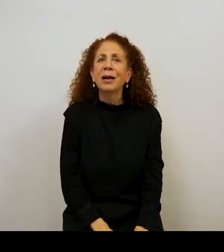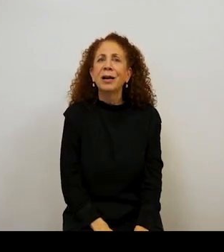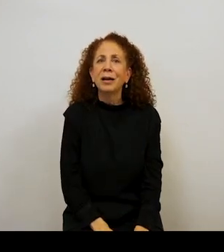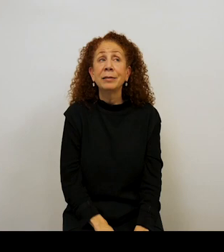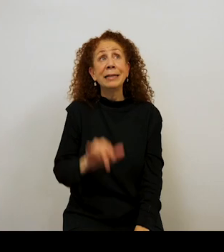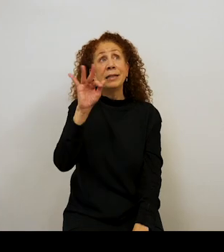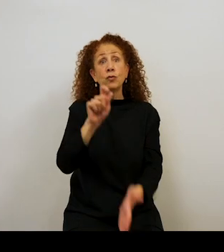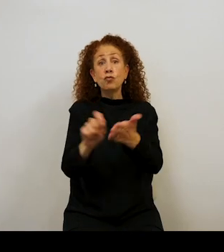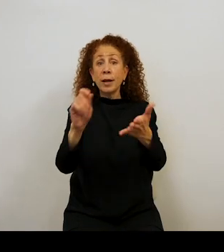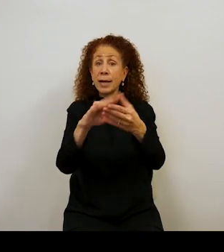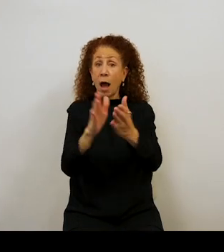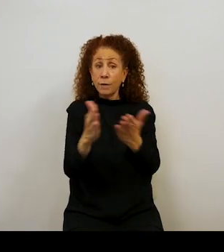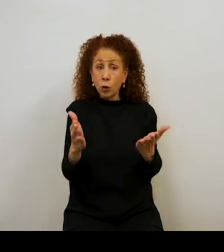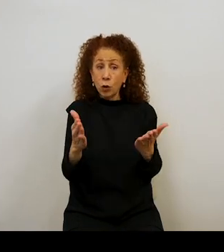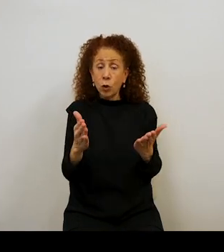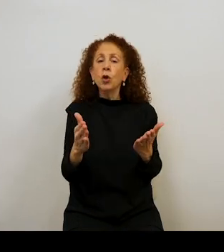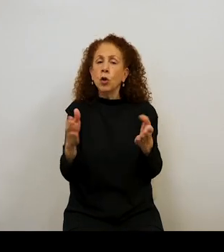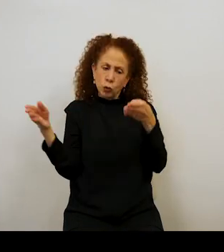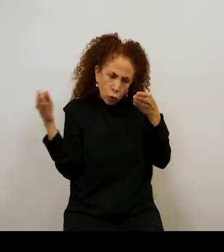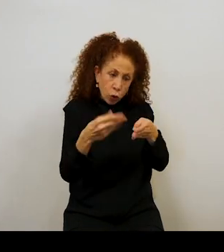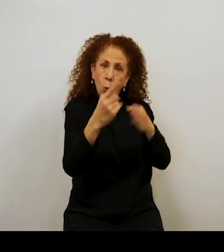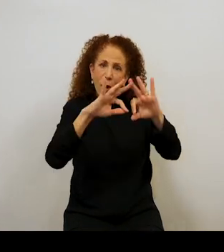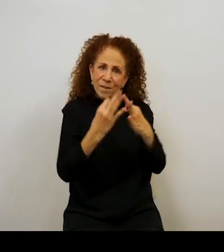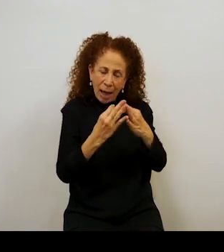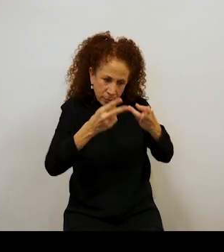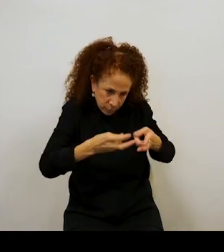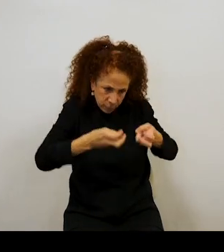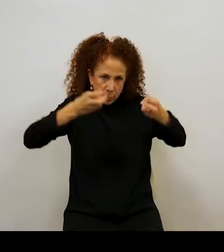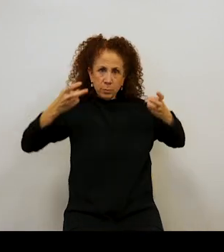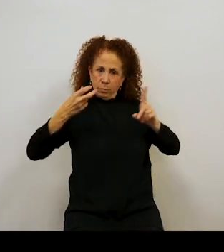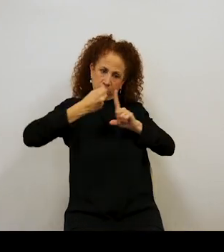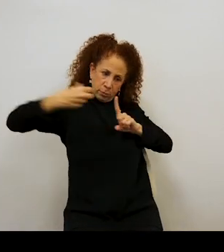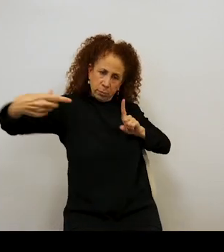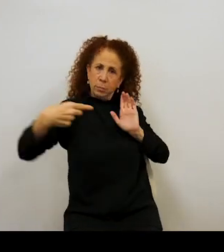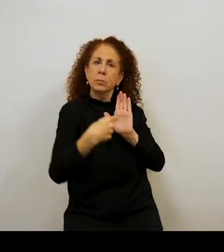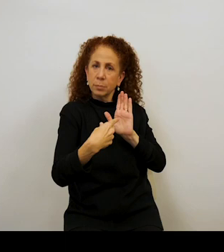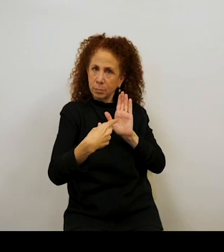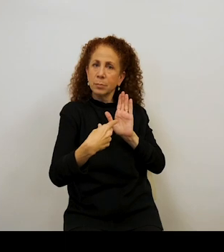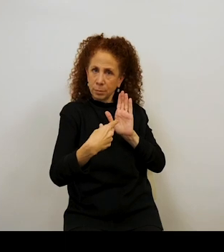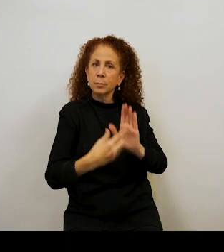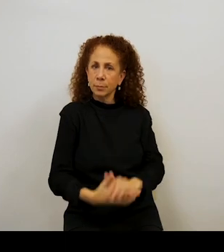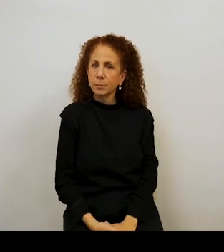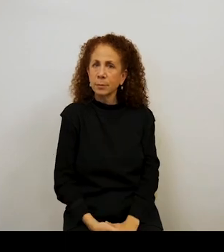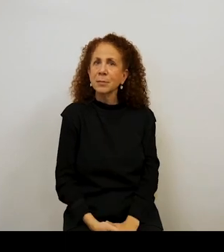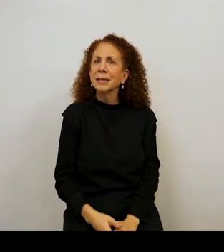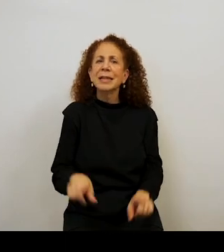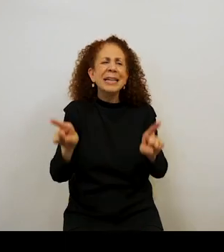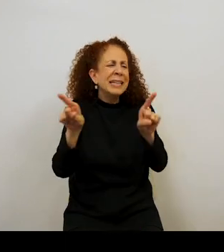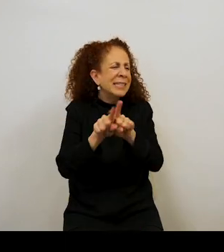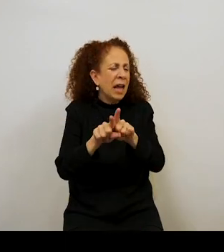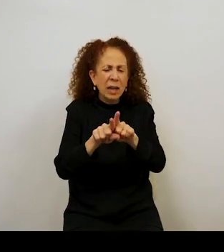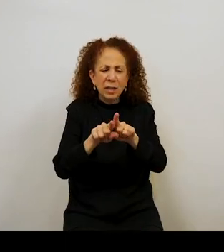if you're a novelist, you just go to one family and say, well, look at what happened here. Mm-hmm. And this is, it's like a tiny chink